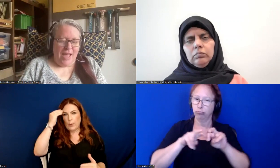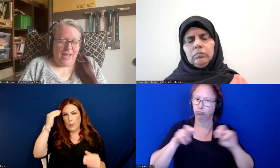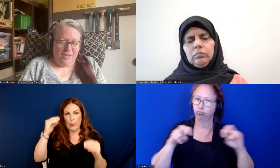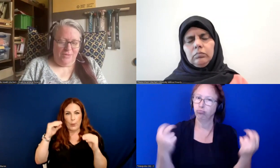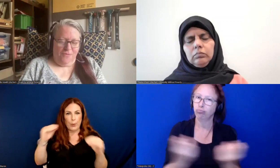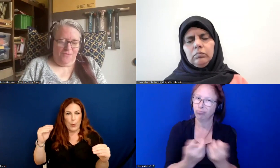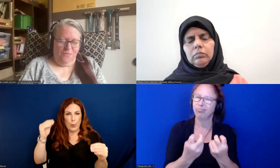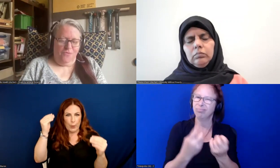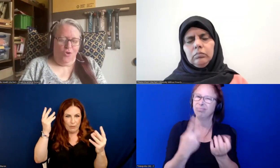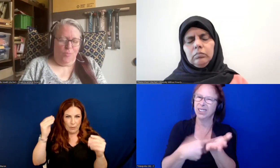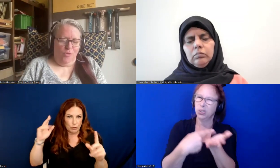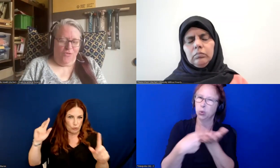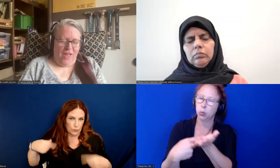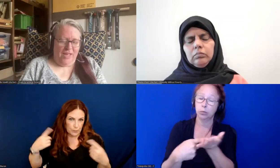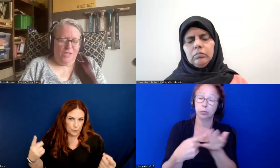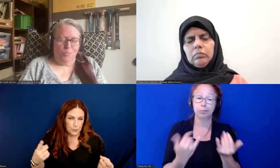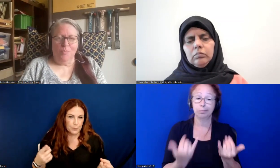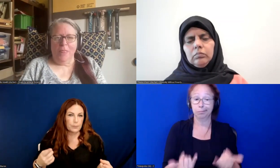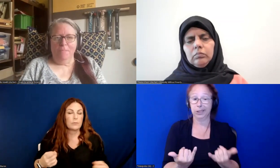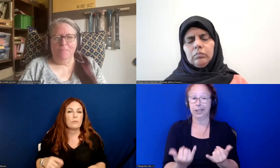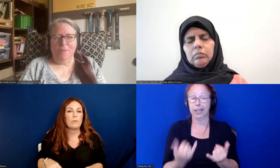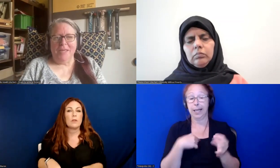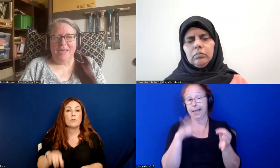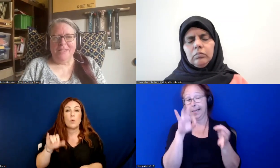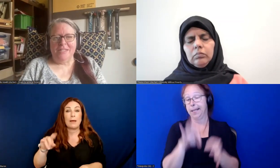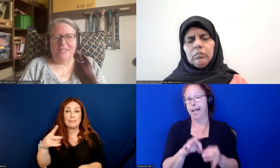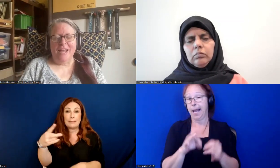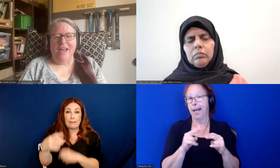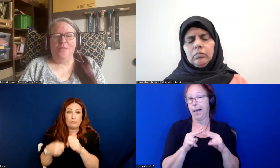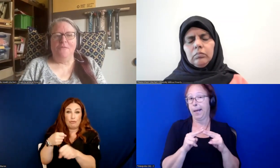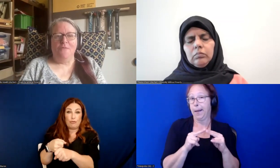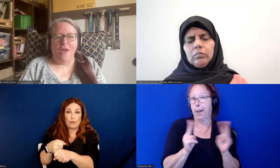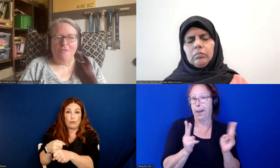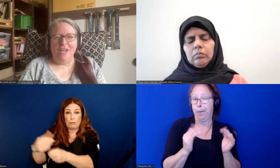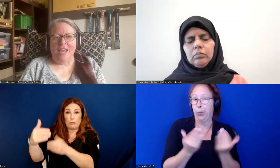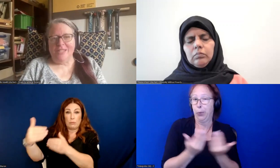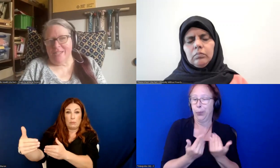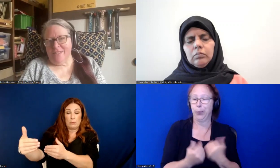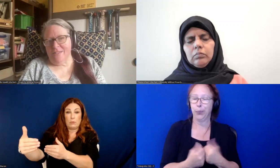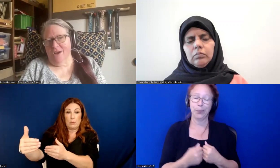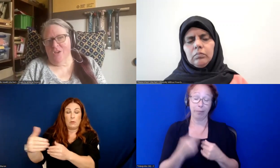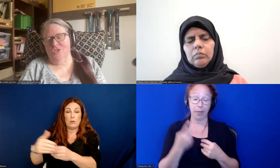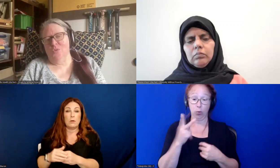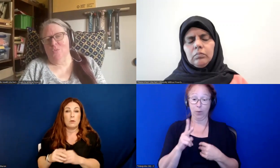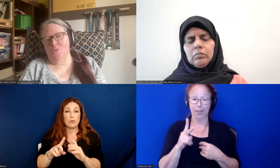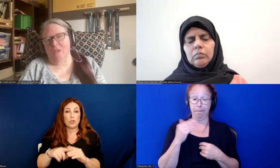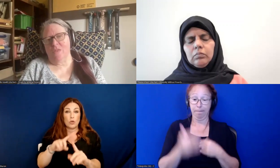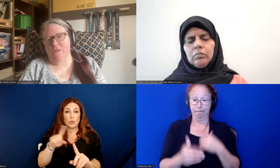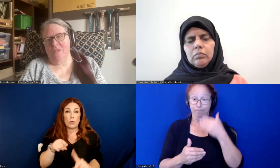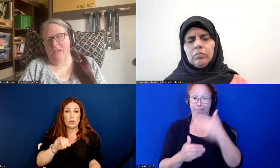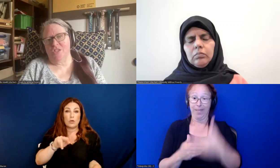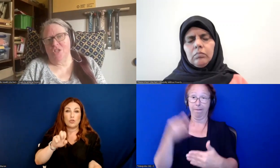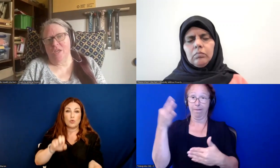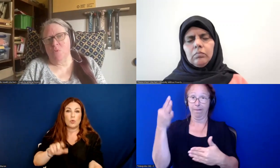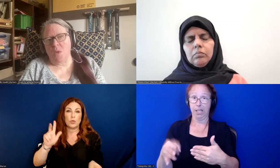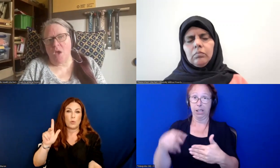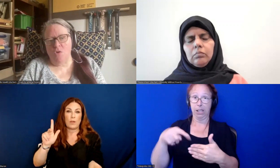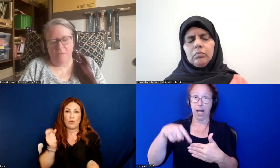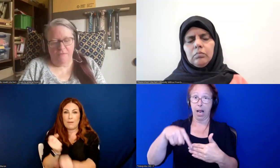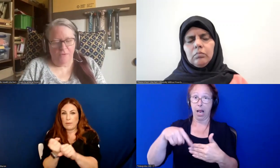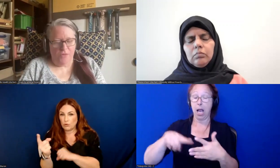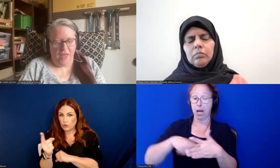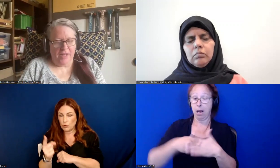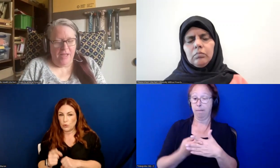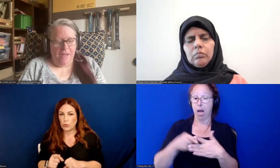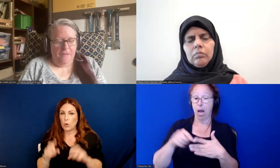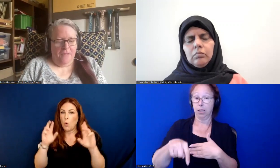the second formal phase begins at the very latest on June the 23rd next year, but we